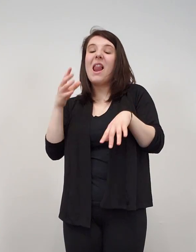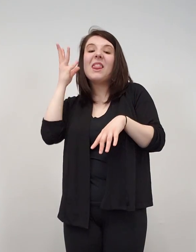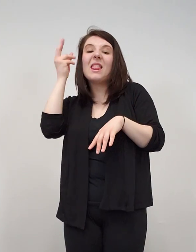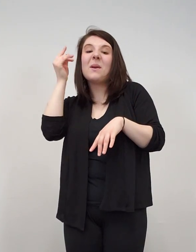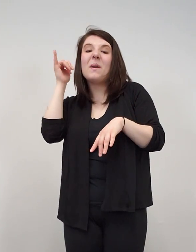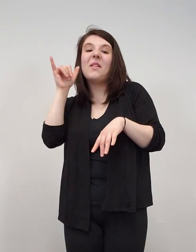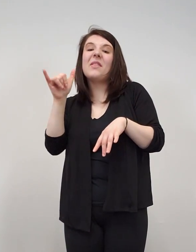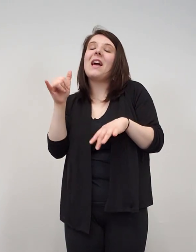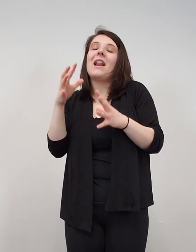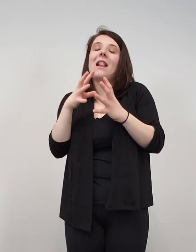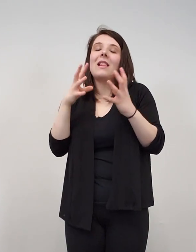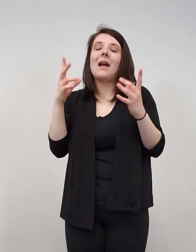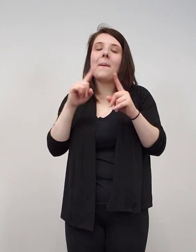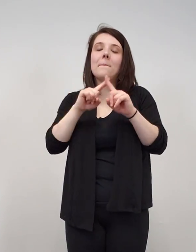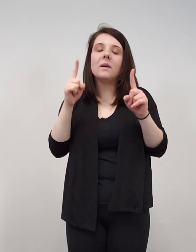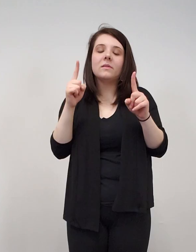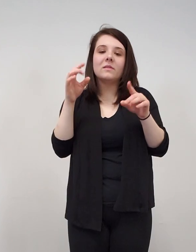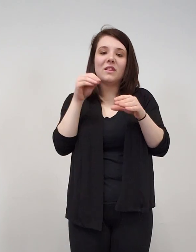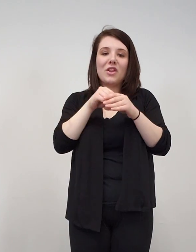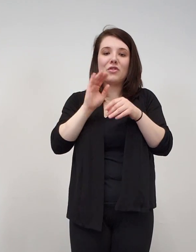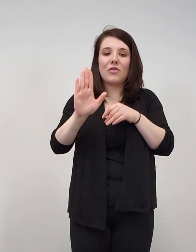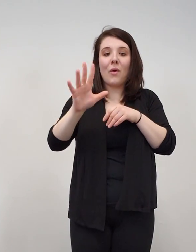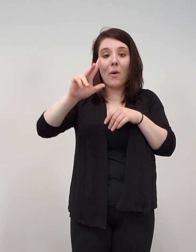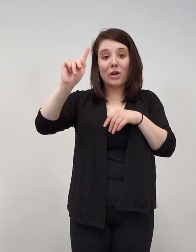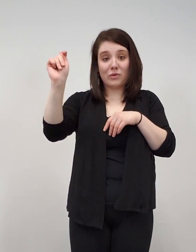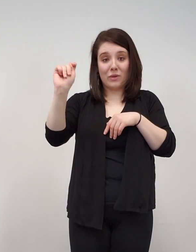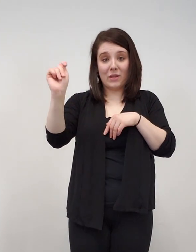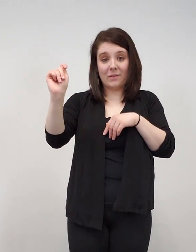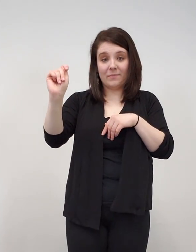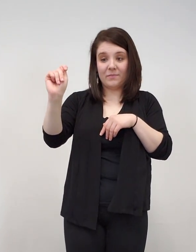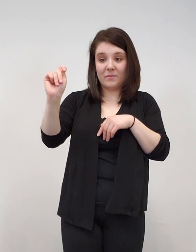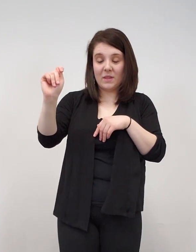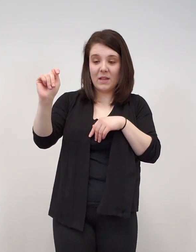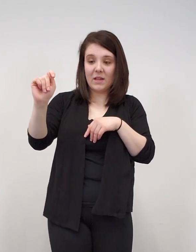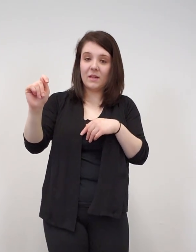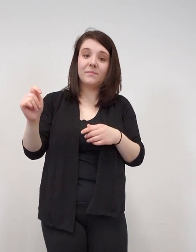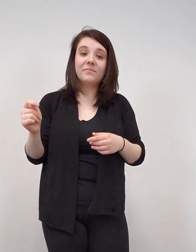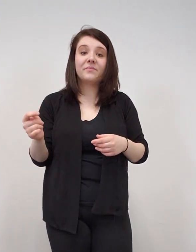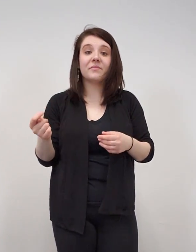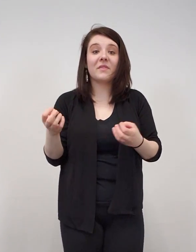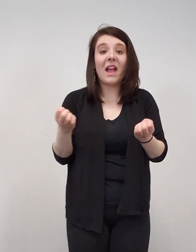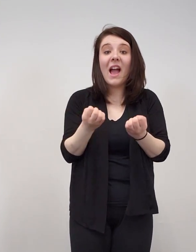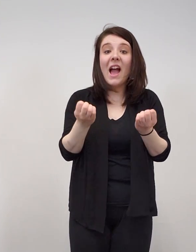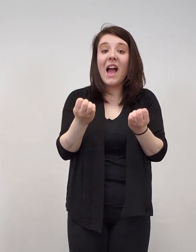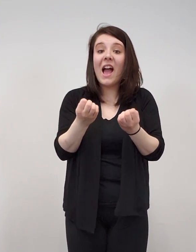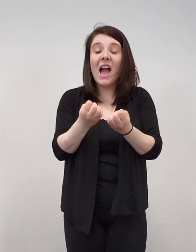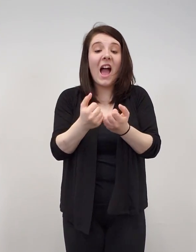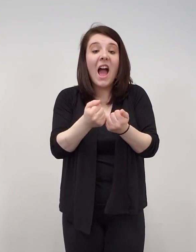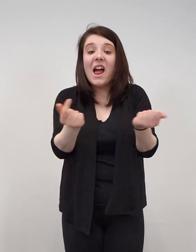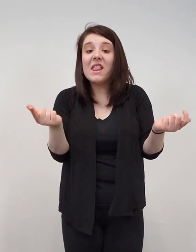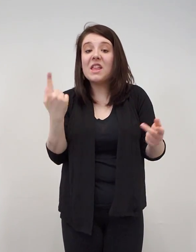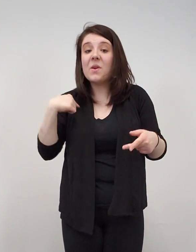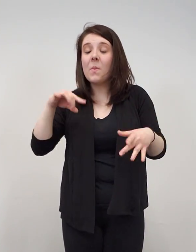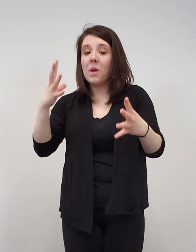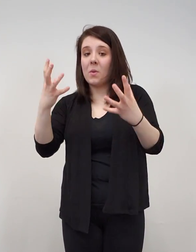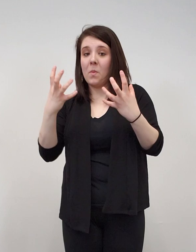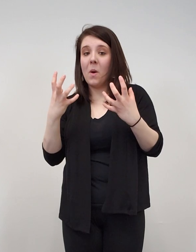But anything that we want, we better get it out of there through the process of absorption. That's